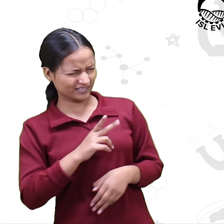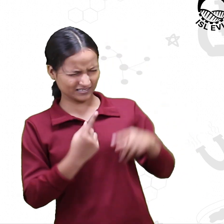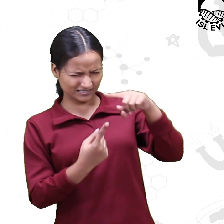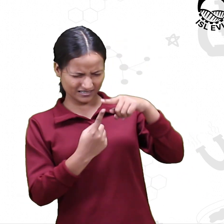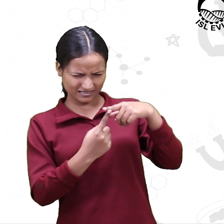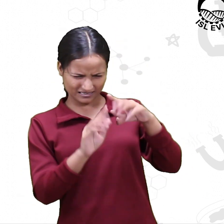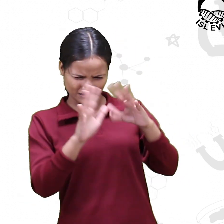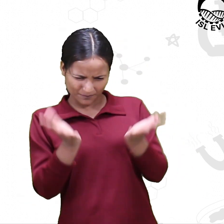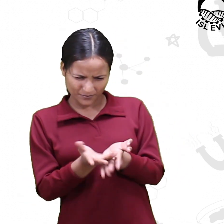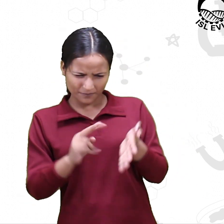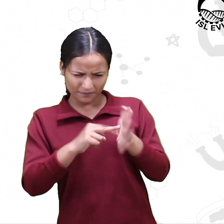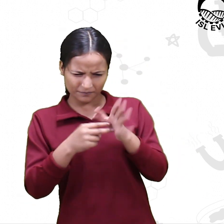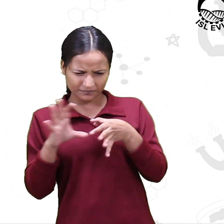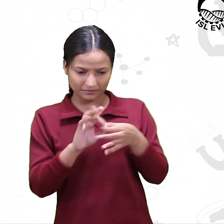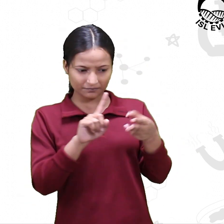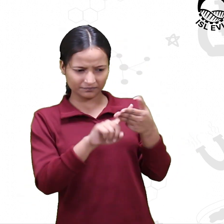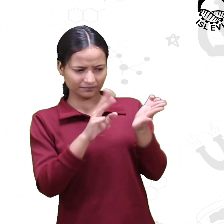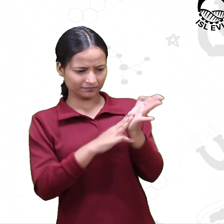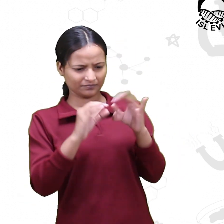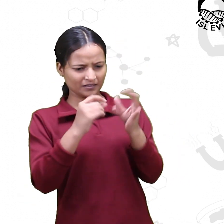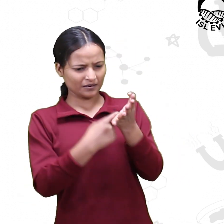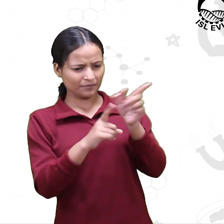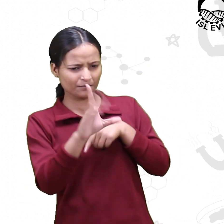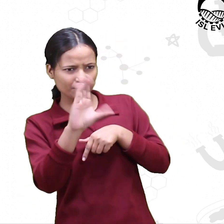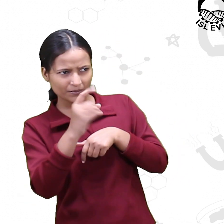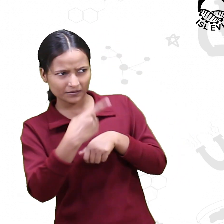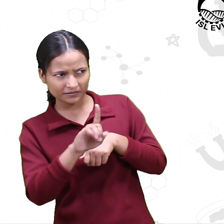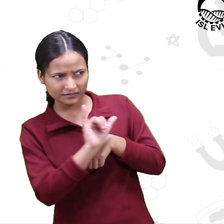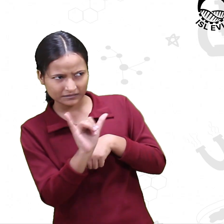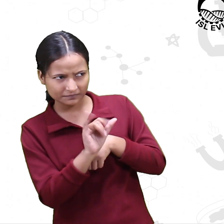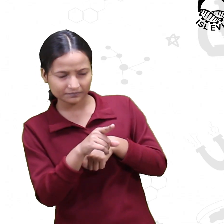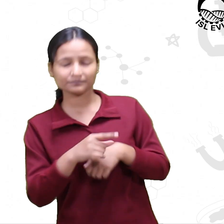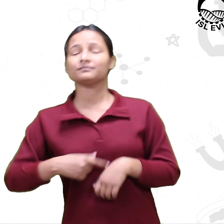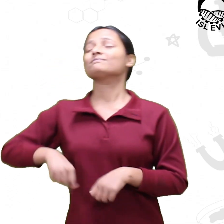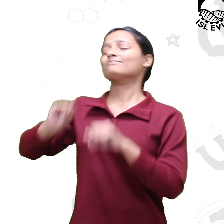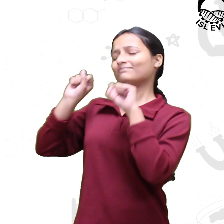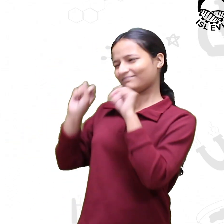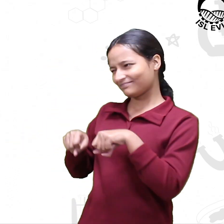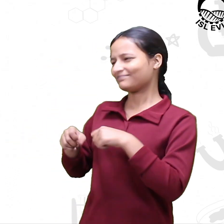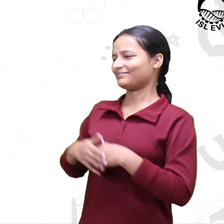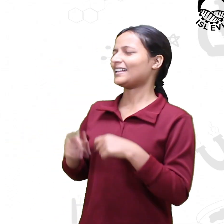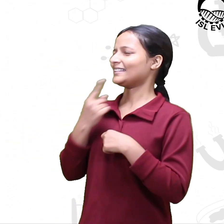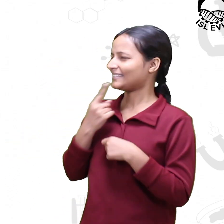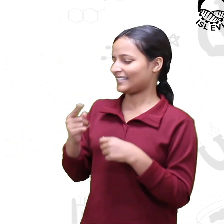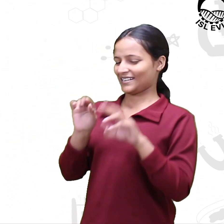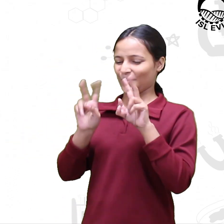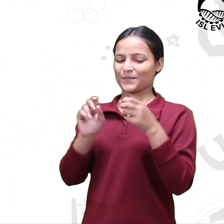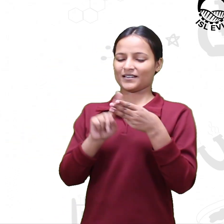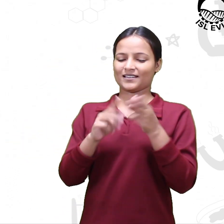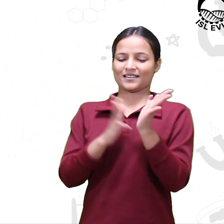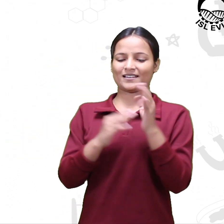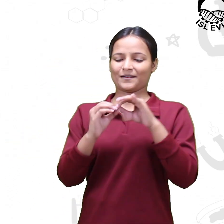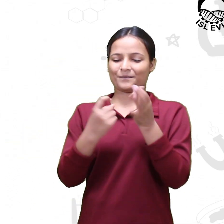were embryos? Yes, I was talking about embryos. Looks like you're paying close attention to all our